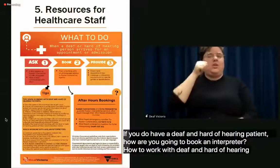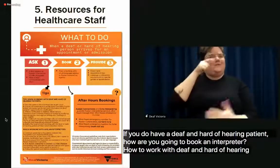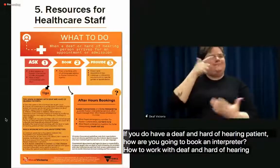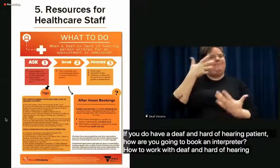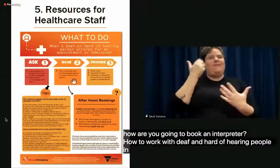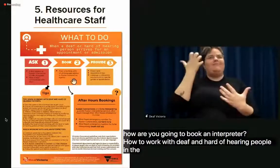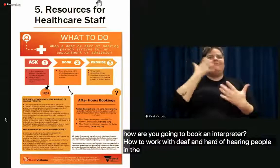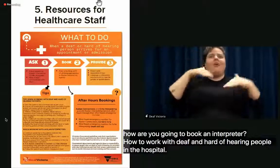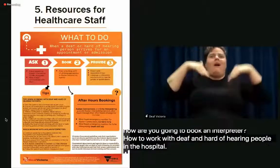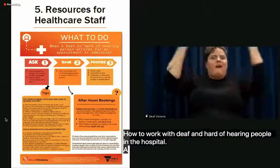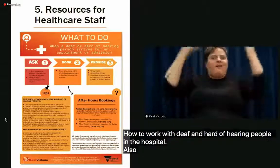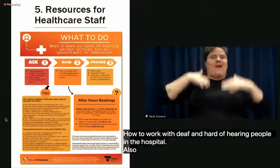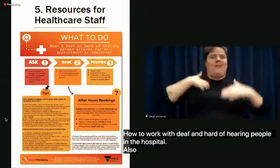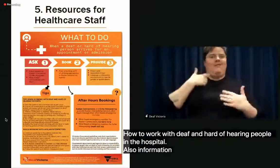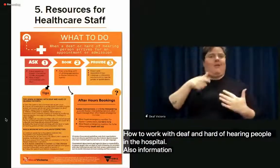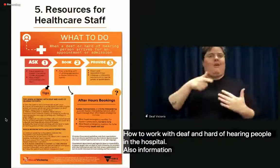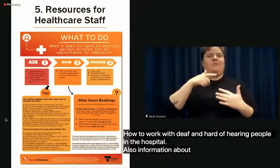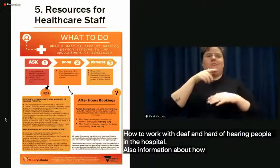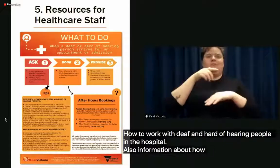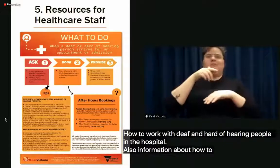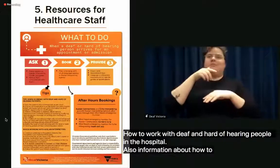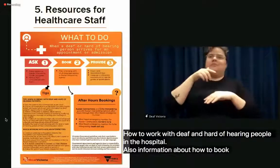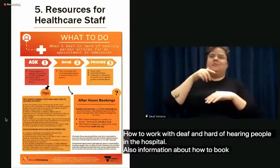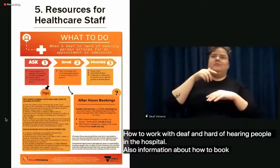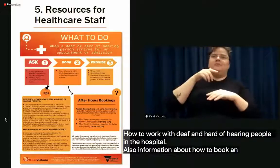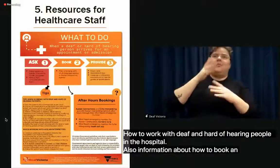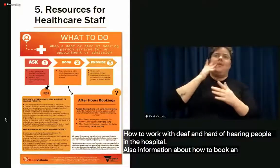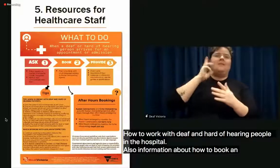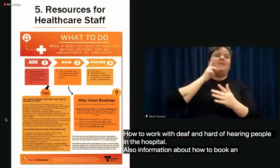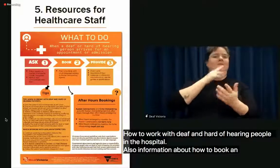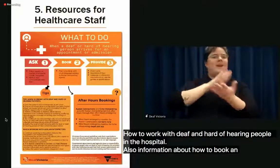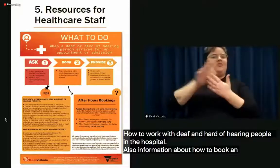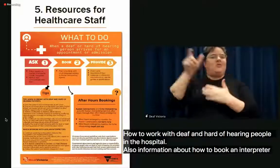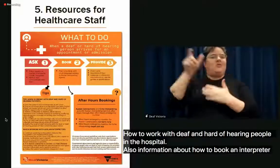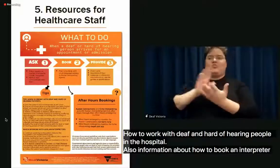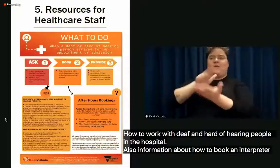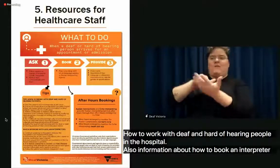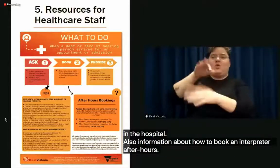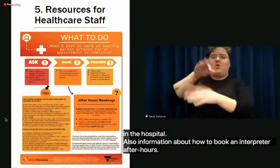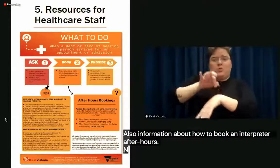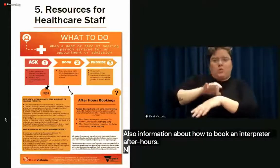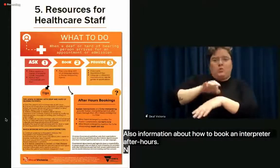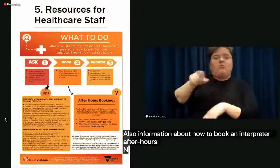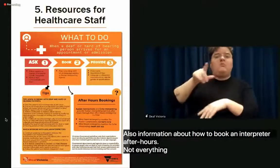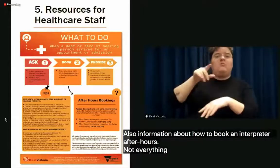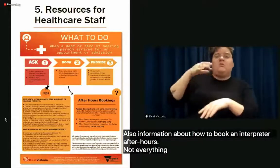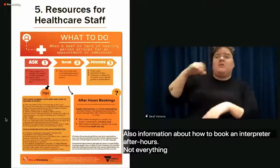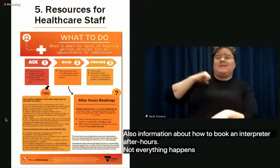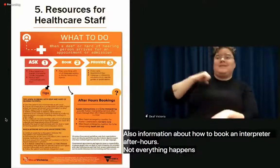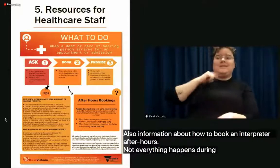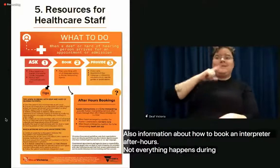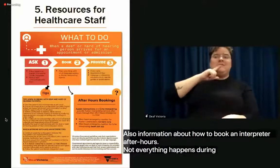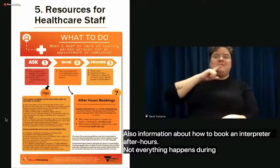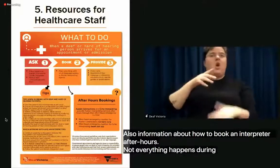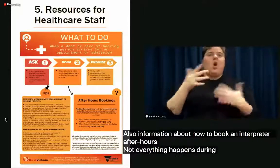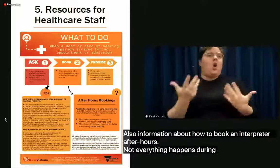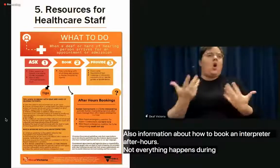after hours. Not everything happens during business hours, right? And deaf and hard of hearing people have experienced greater